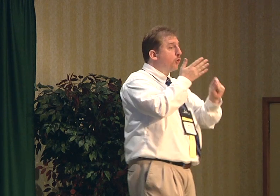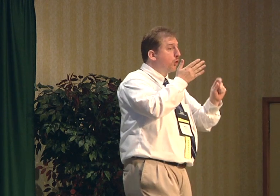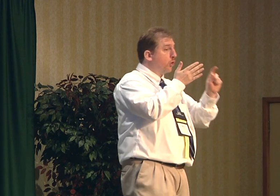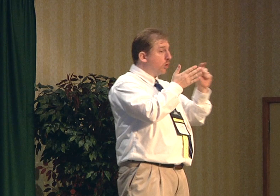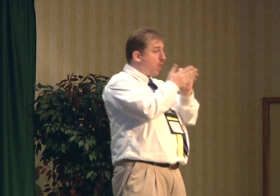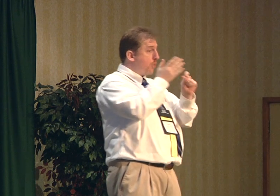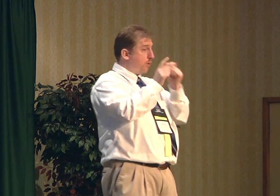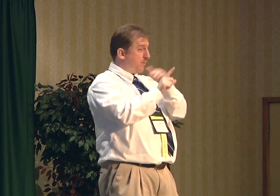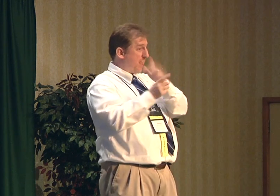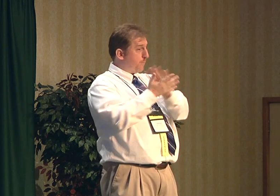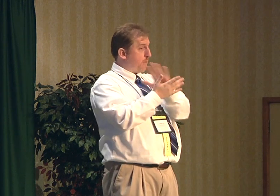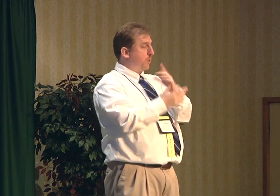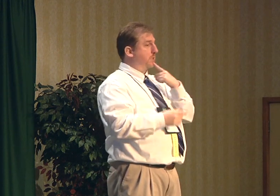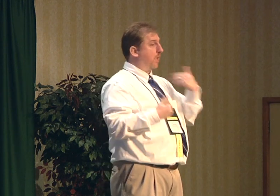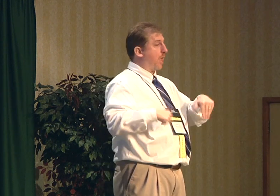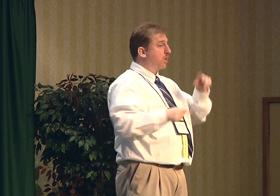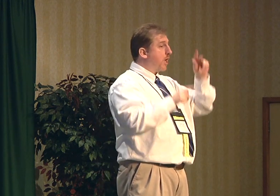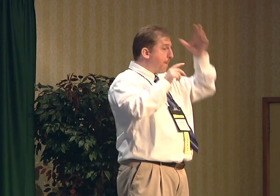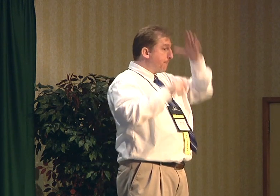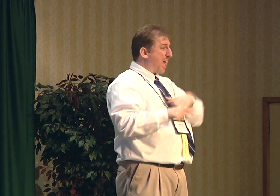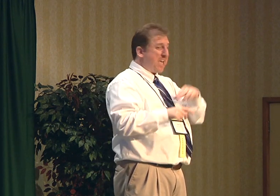this language to communicate such to doctors.